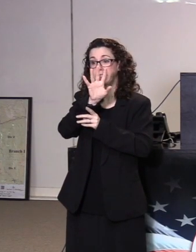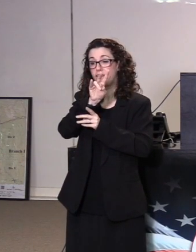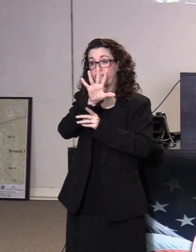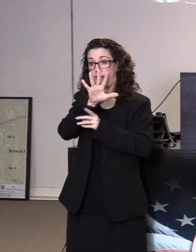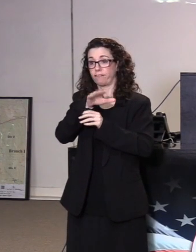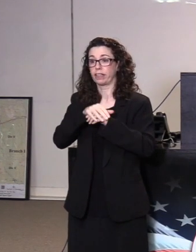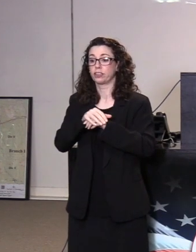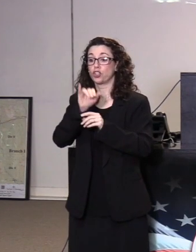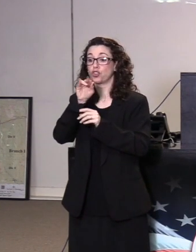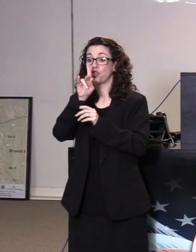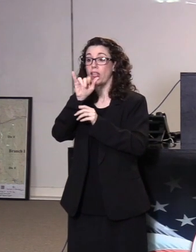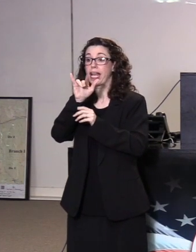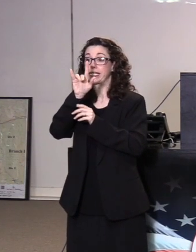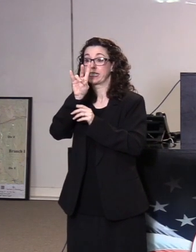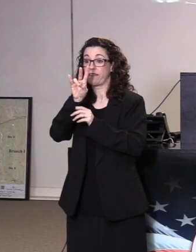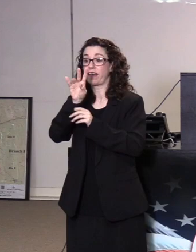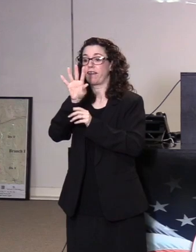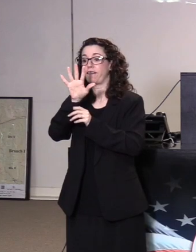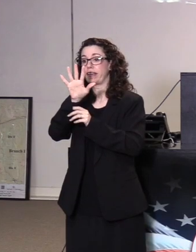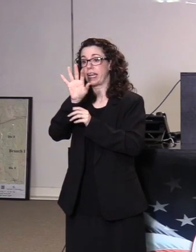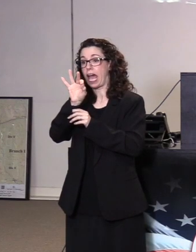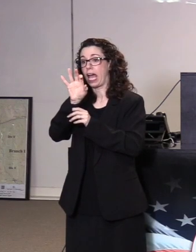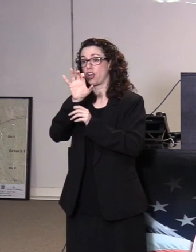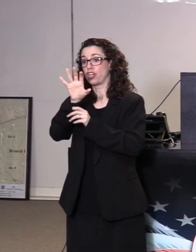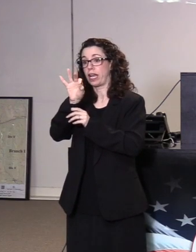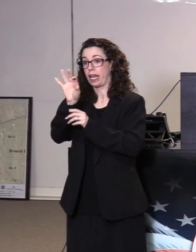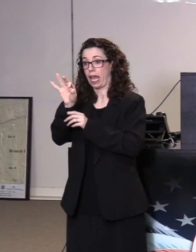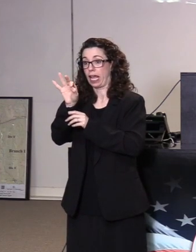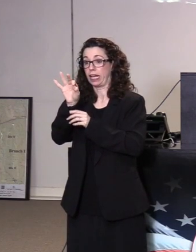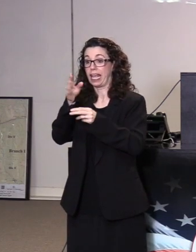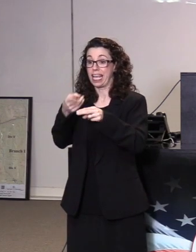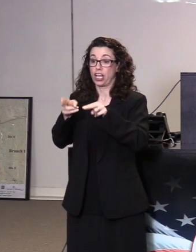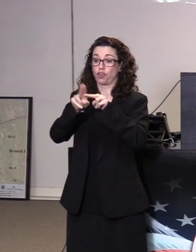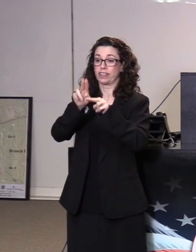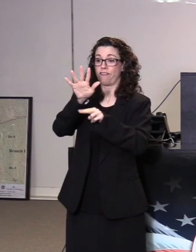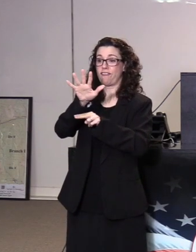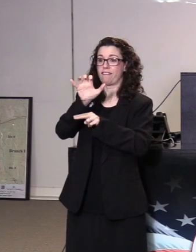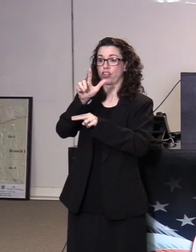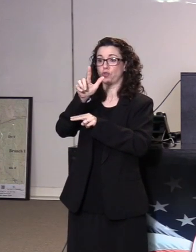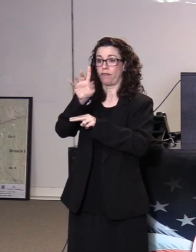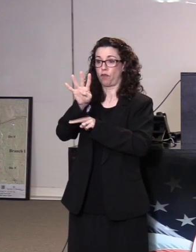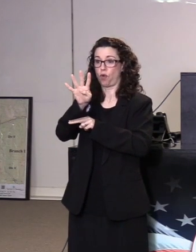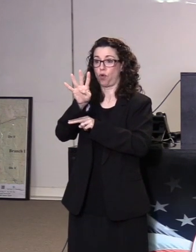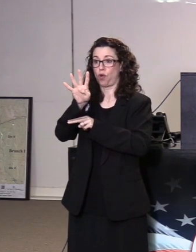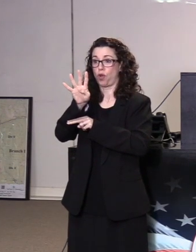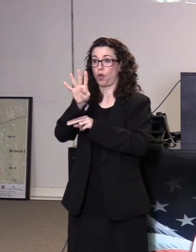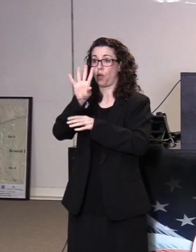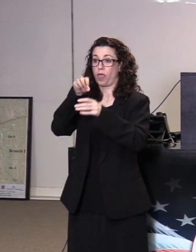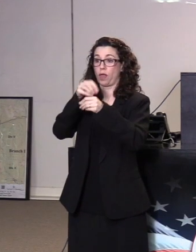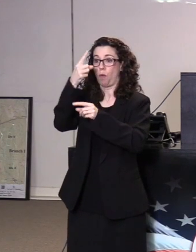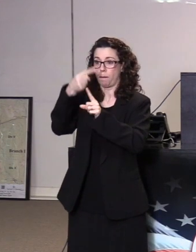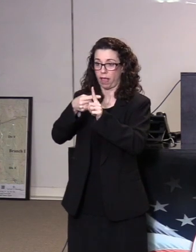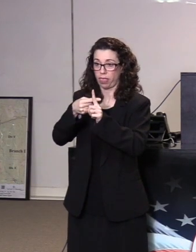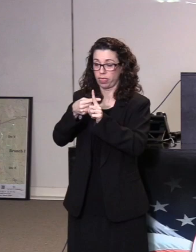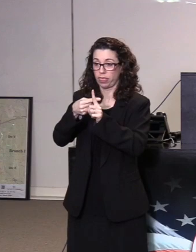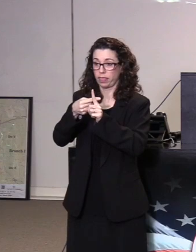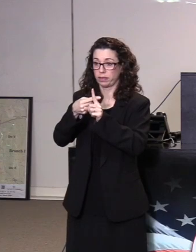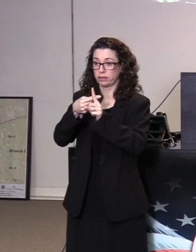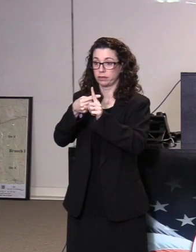7th, we had 999 cases. It increased 524 cases within that month, over